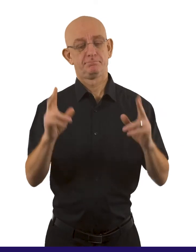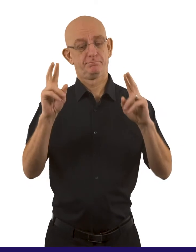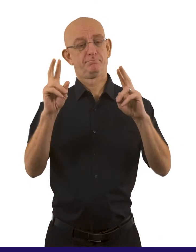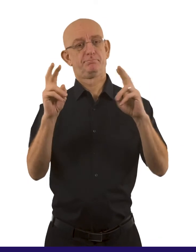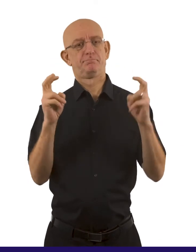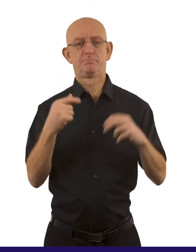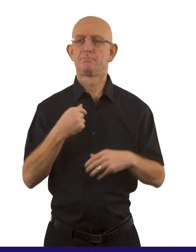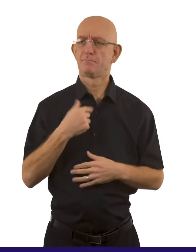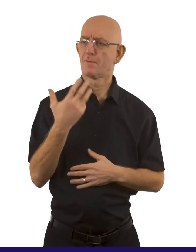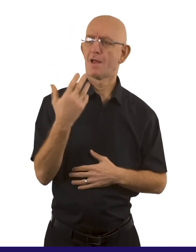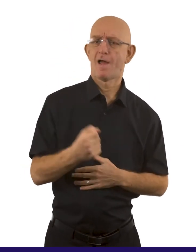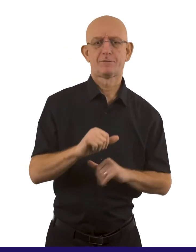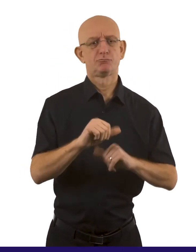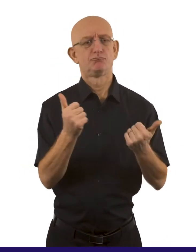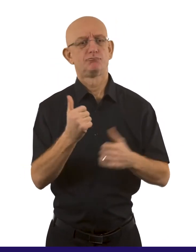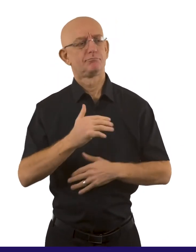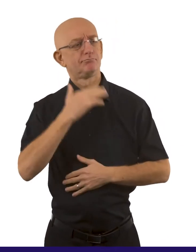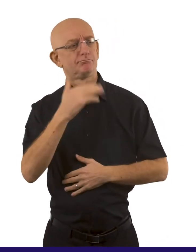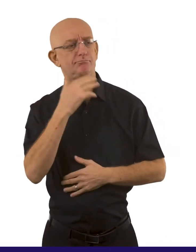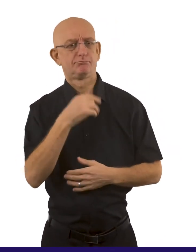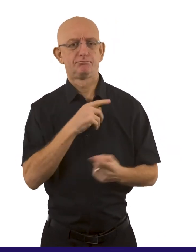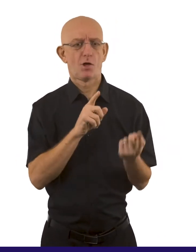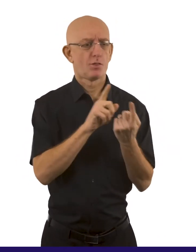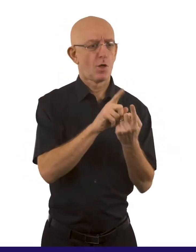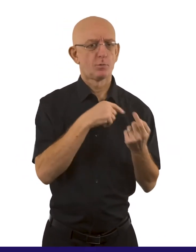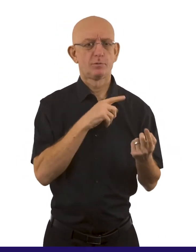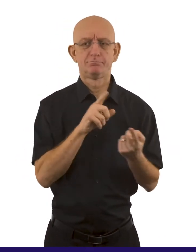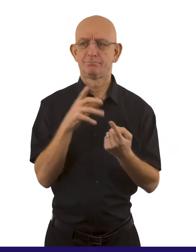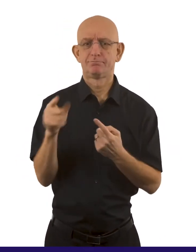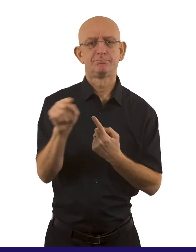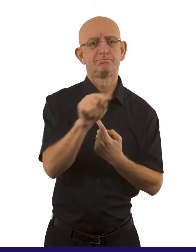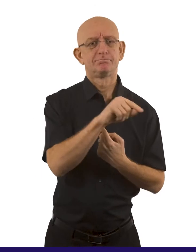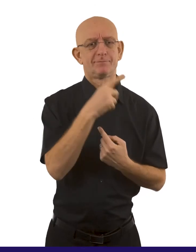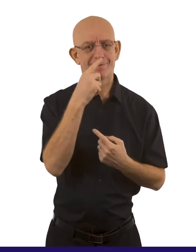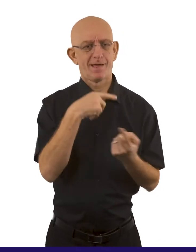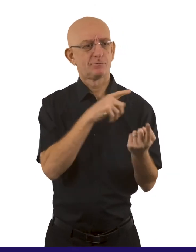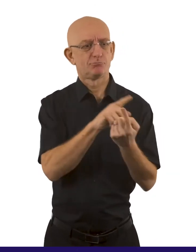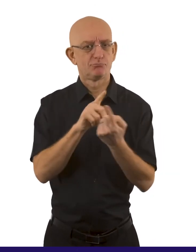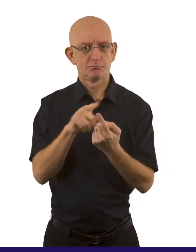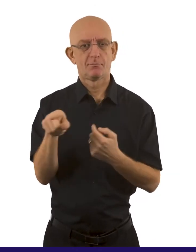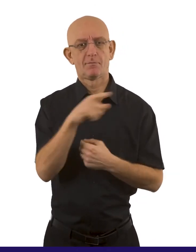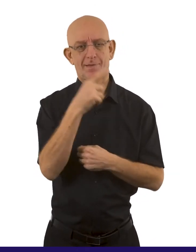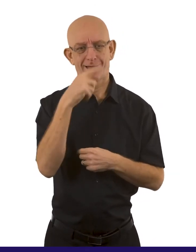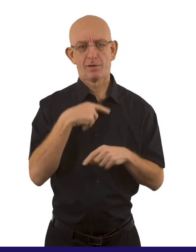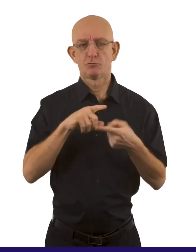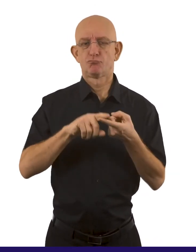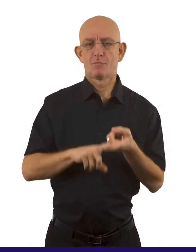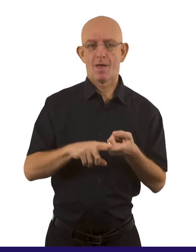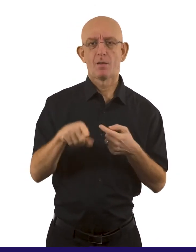Question 18. To what extent do you agree with the statement, I have enough close contacts that I can rely on to get